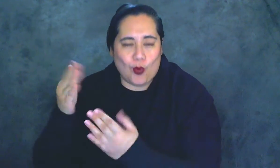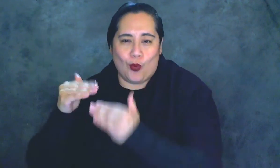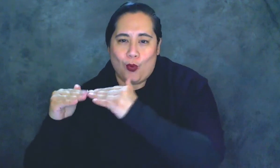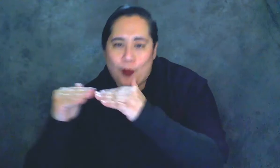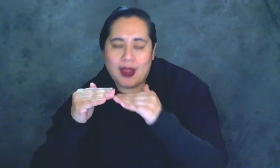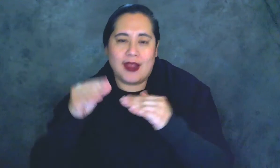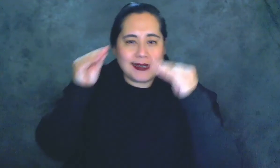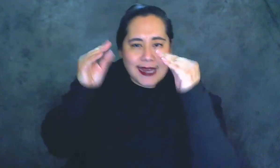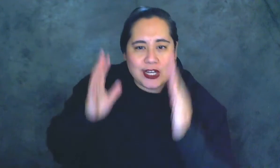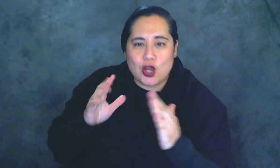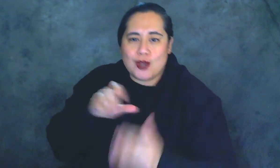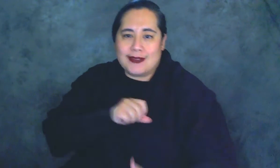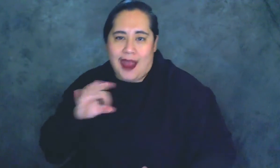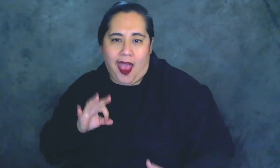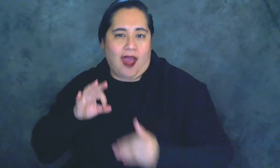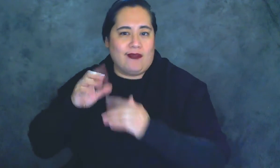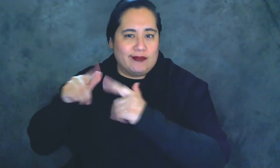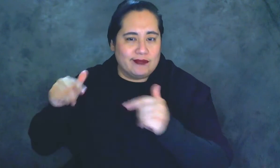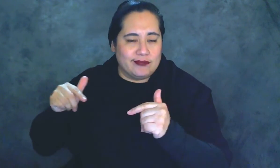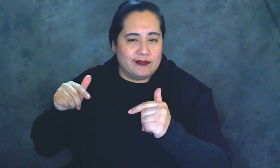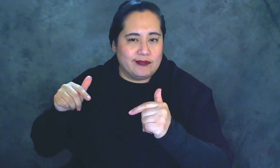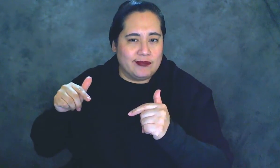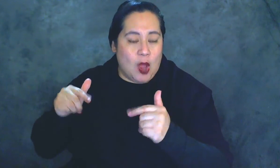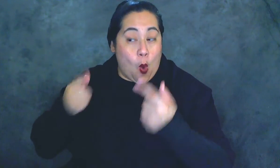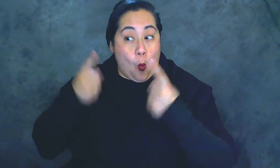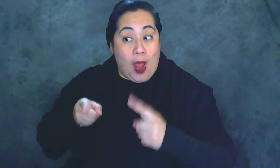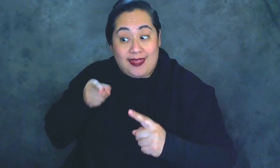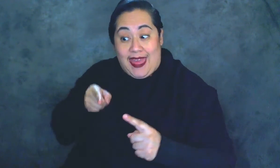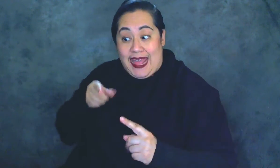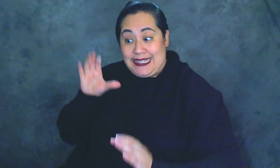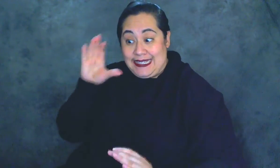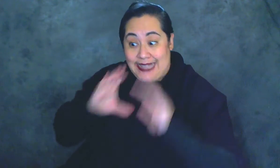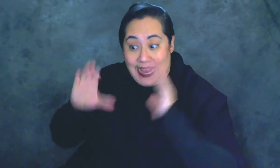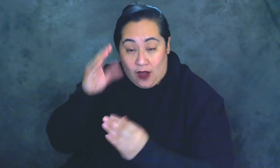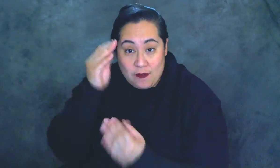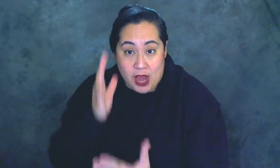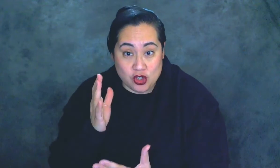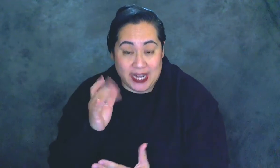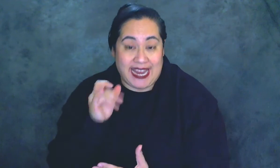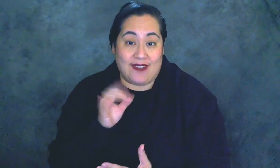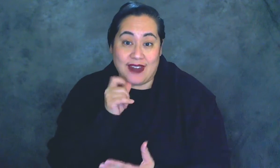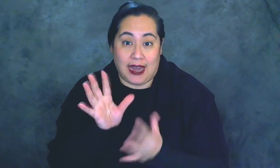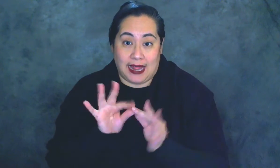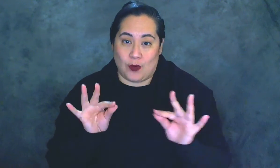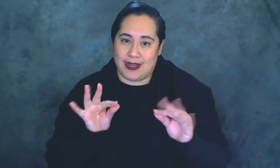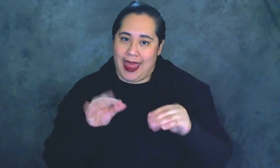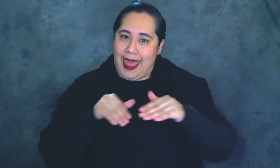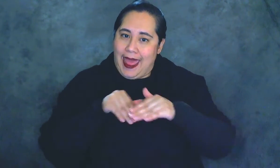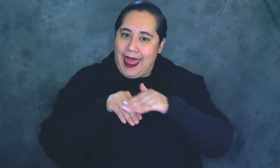or staff. And when they seek out information, if it's not in a language that's accessible, it